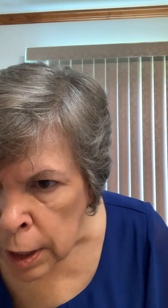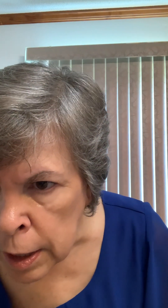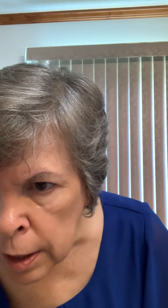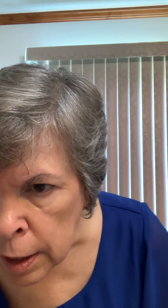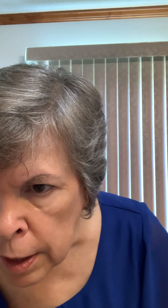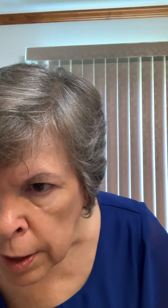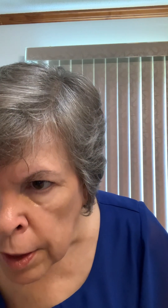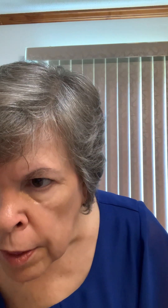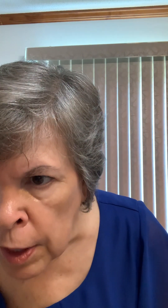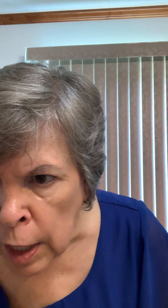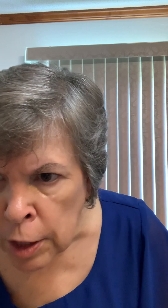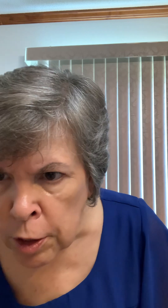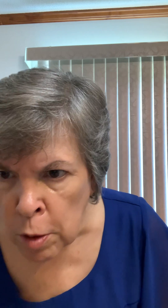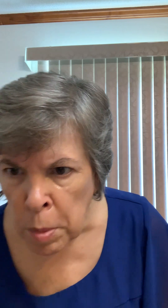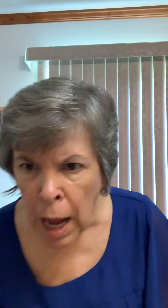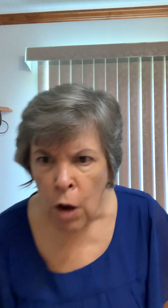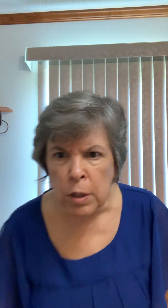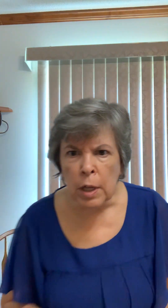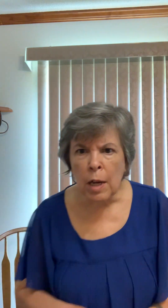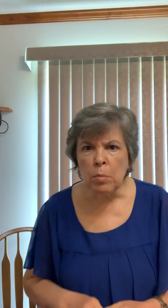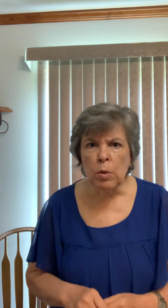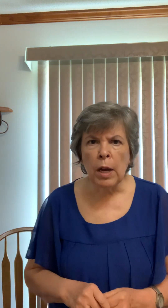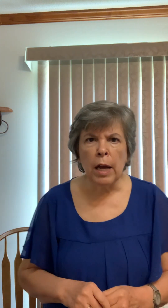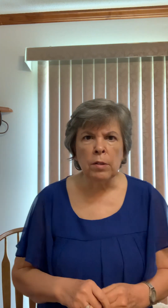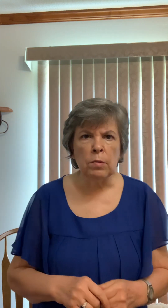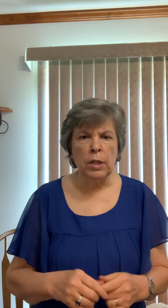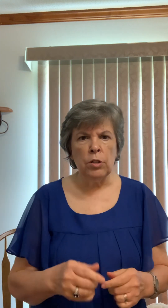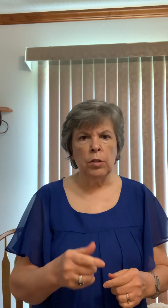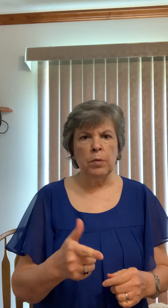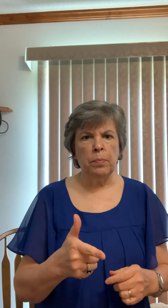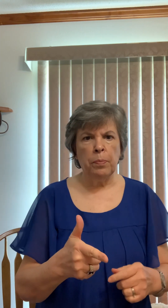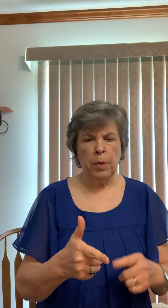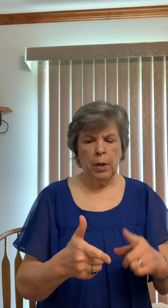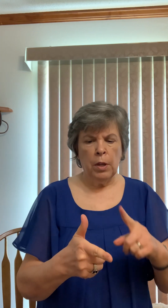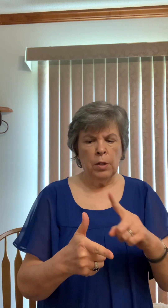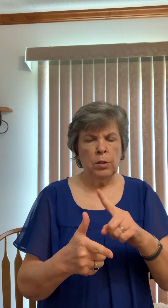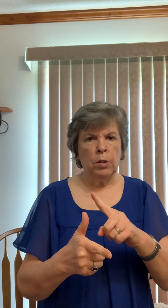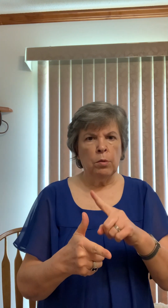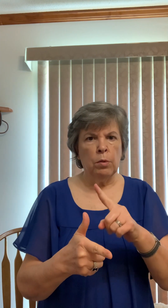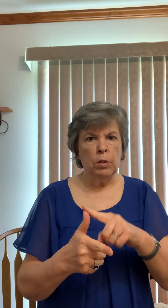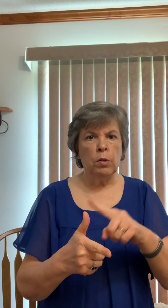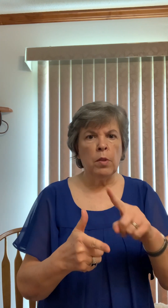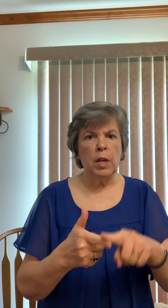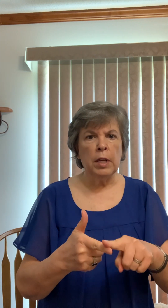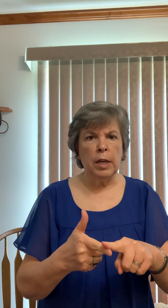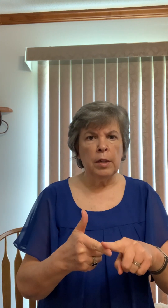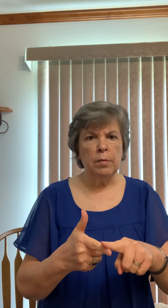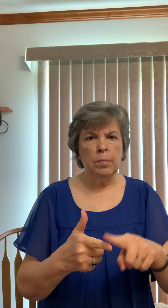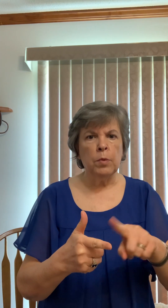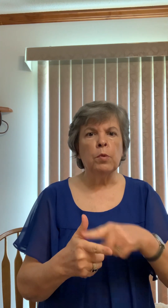Okay. Then I shall bow in humble adoration. So here's our then again, or